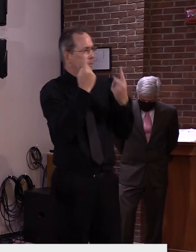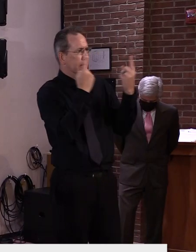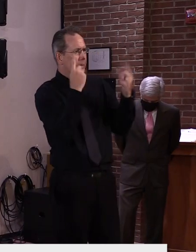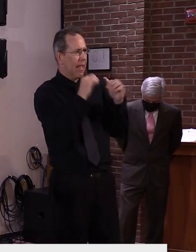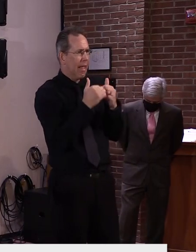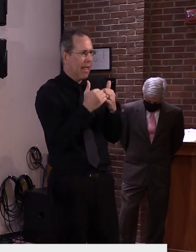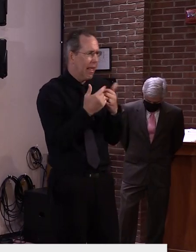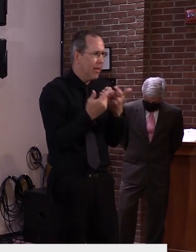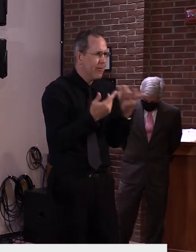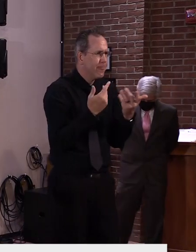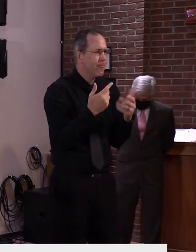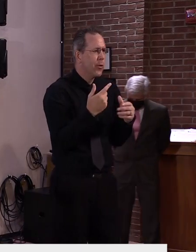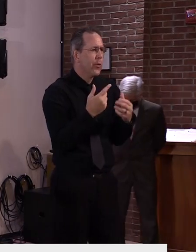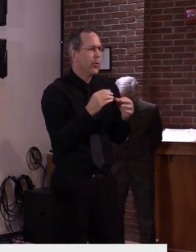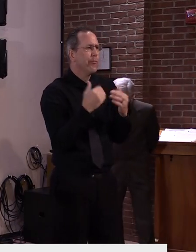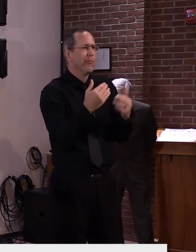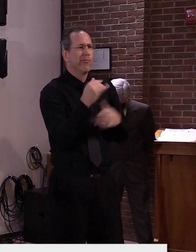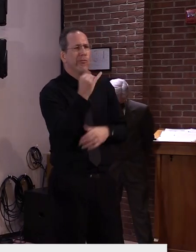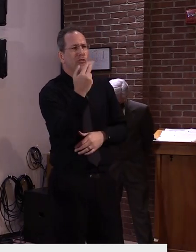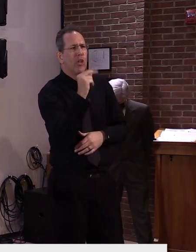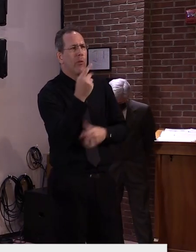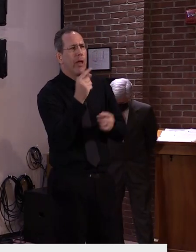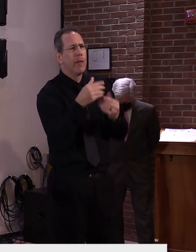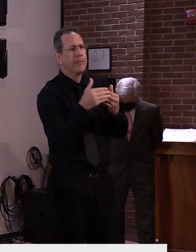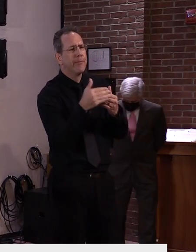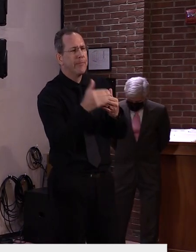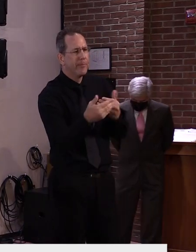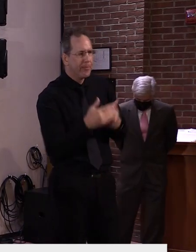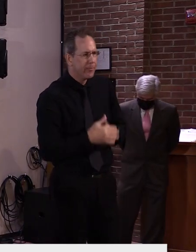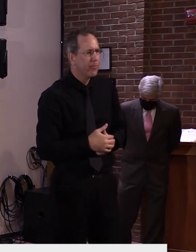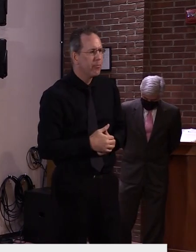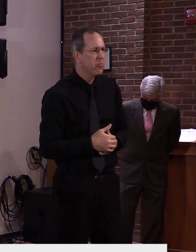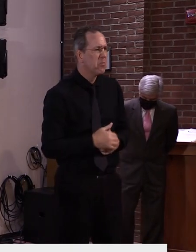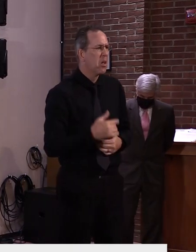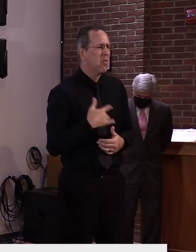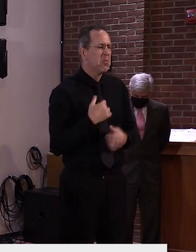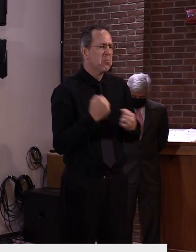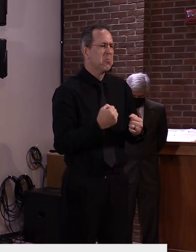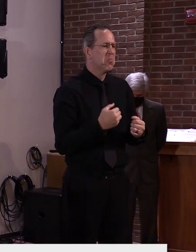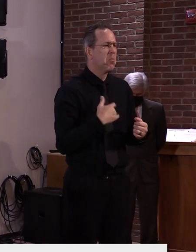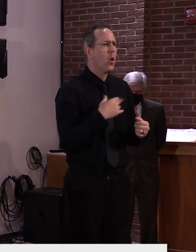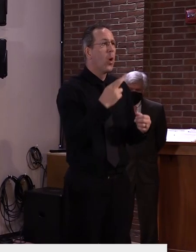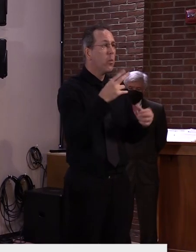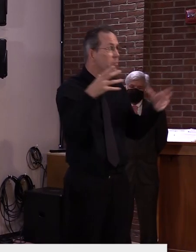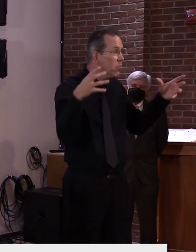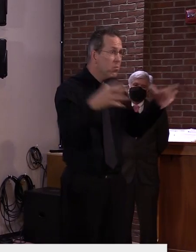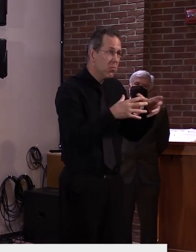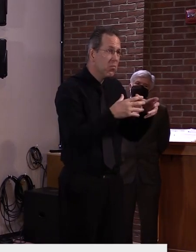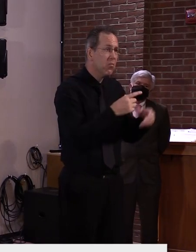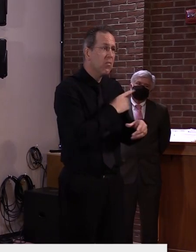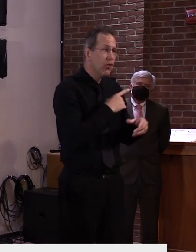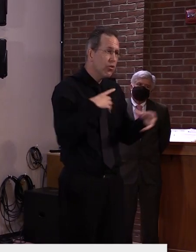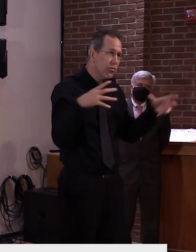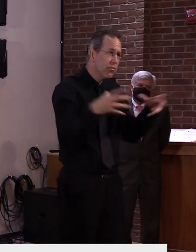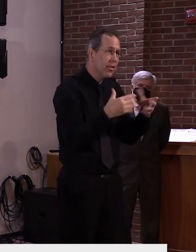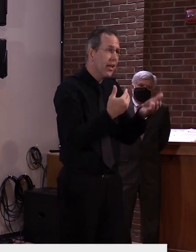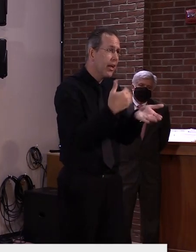in January. But I'm quite confident they'll be meeting remotely in the August-September session.